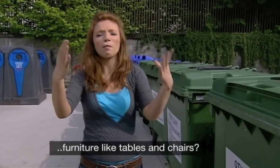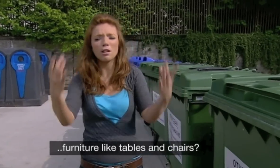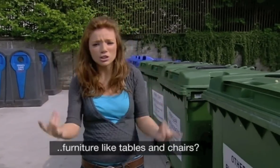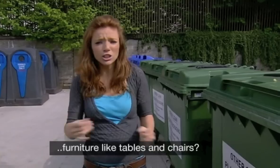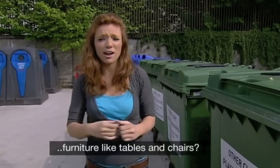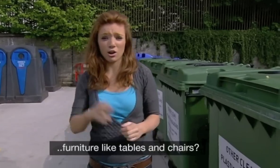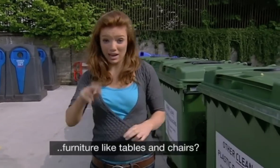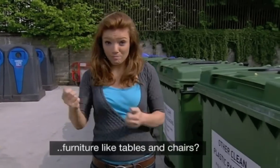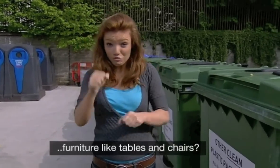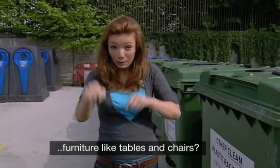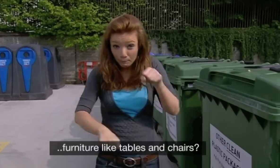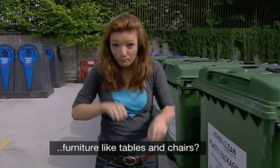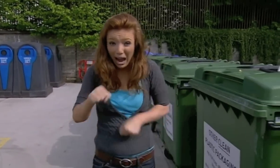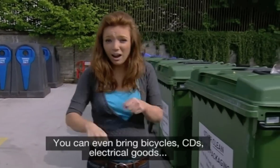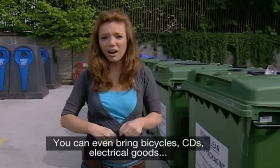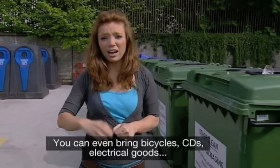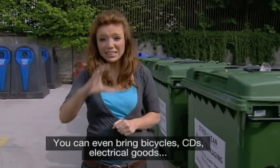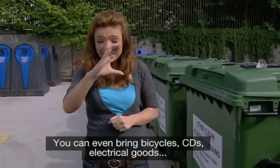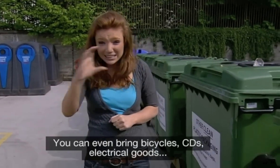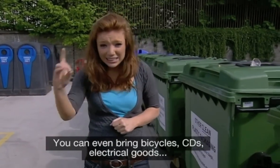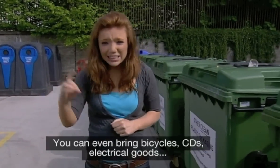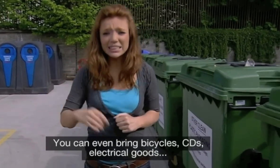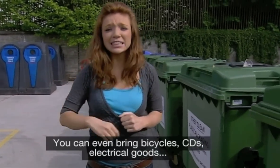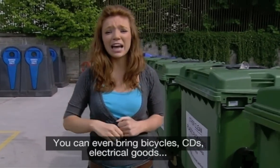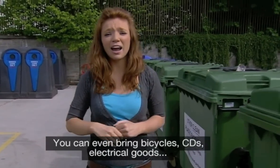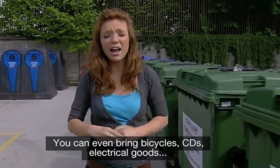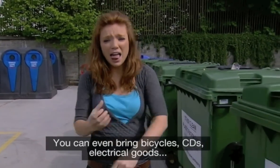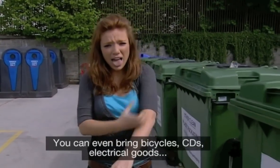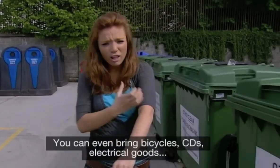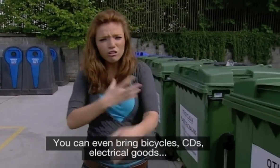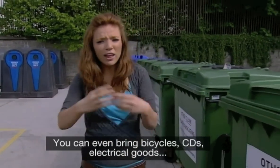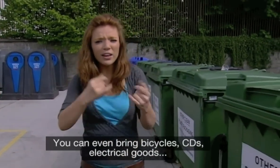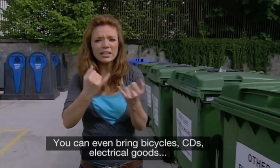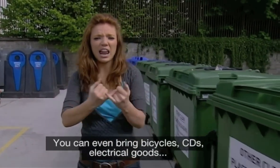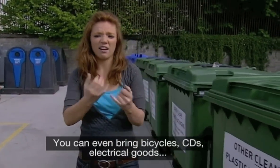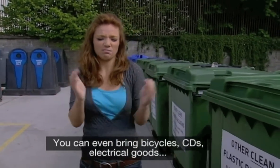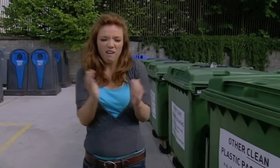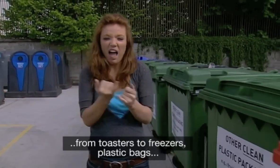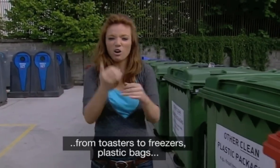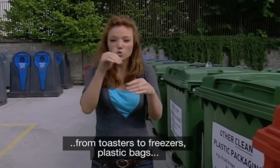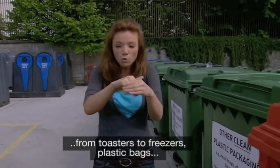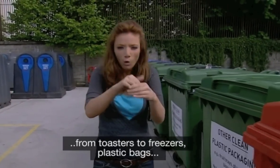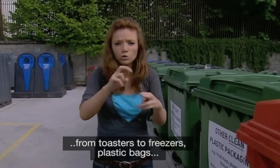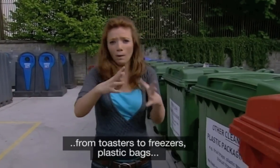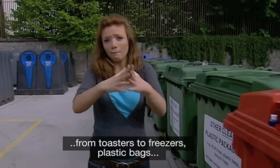like tables and chairs? You can even bring bicycles, CDs, electrical goods from toasters to